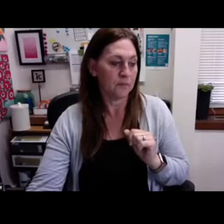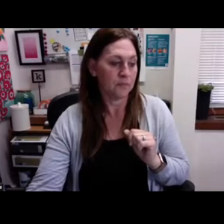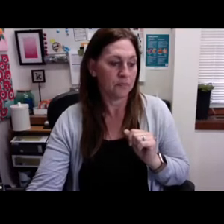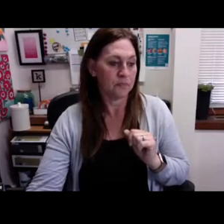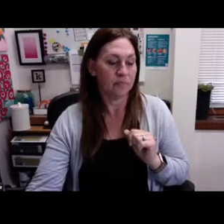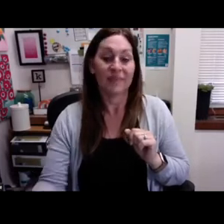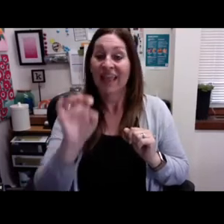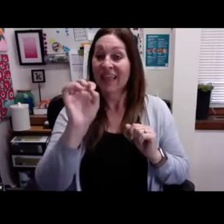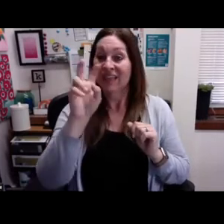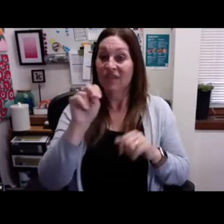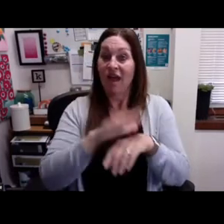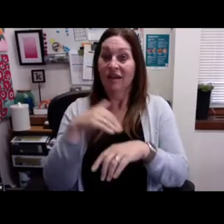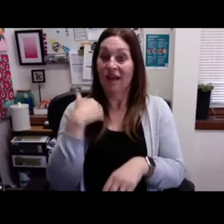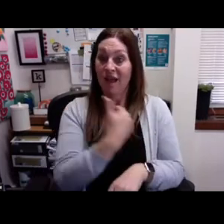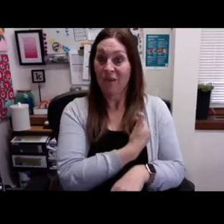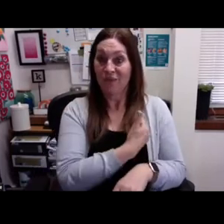I'm sorry, phonics.